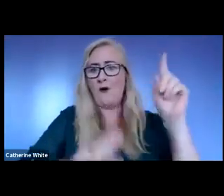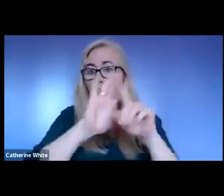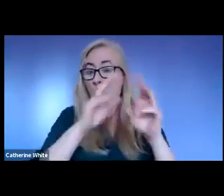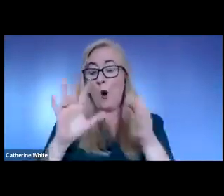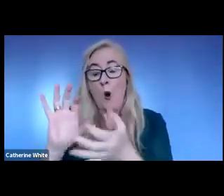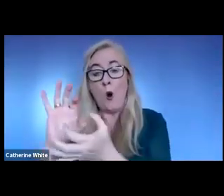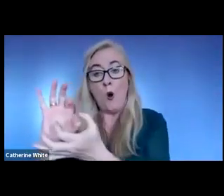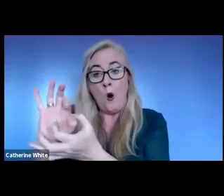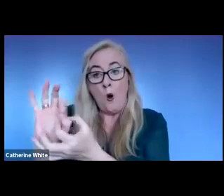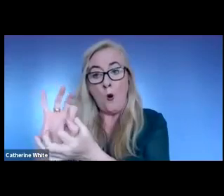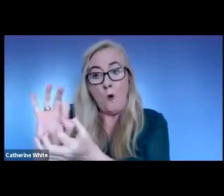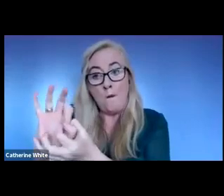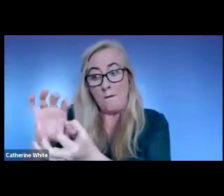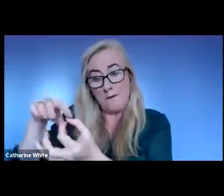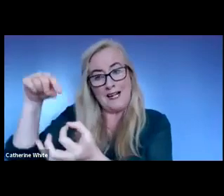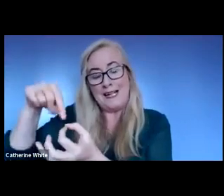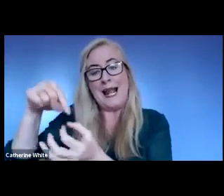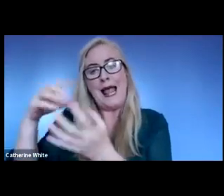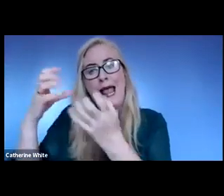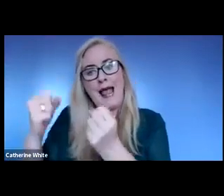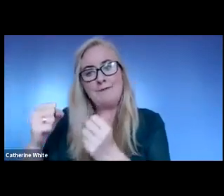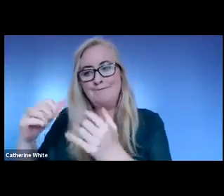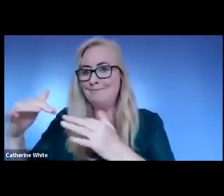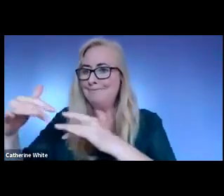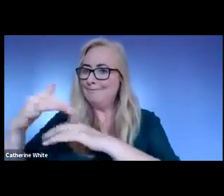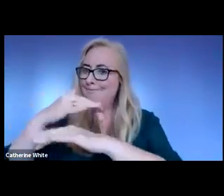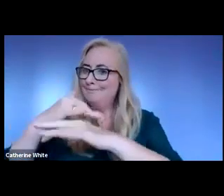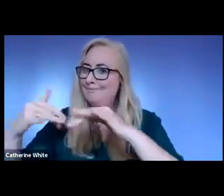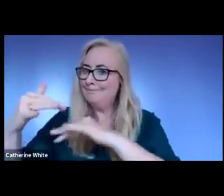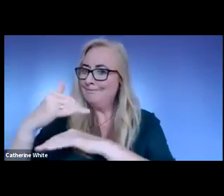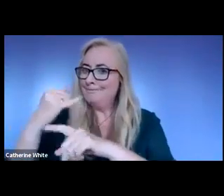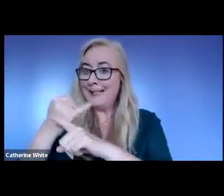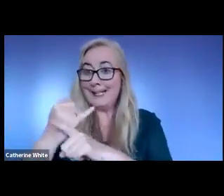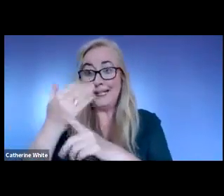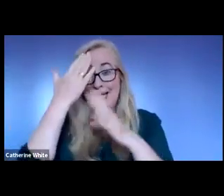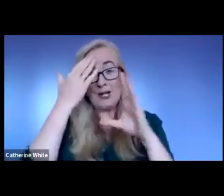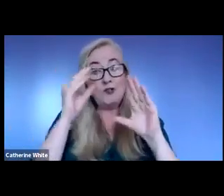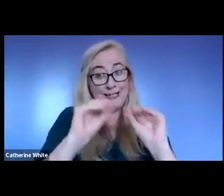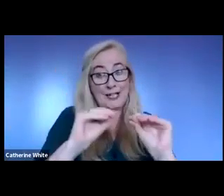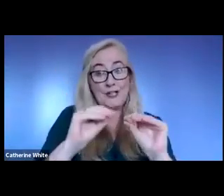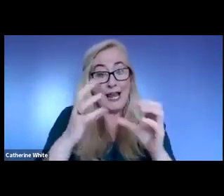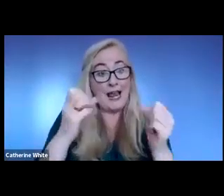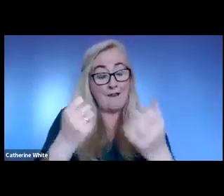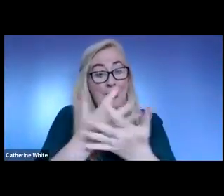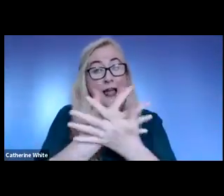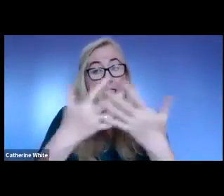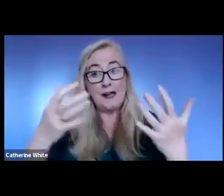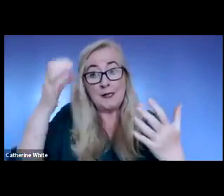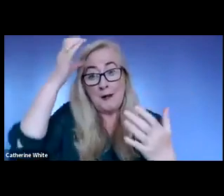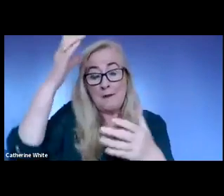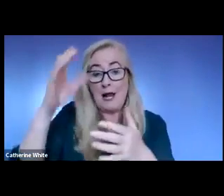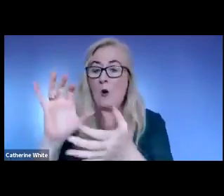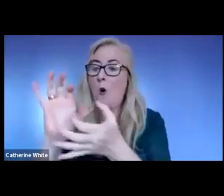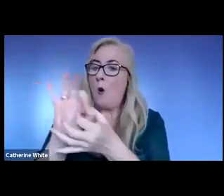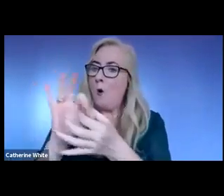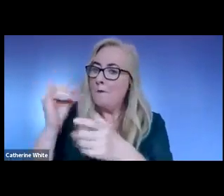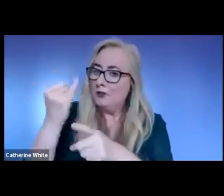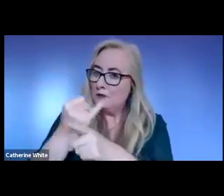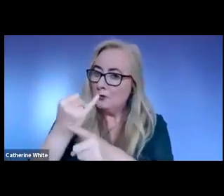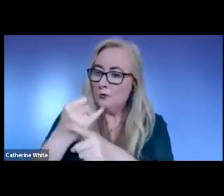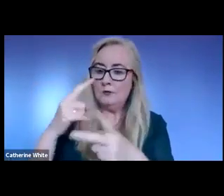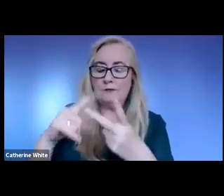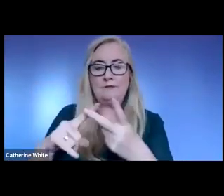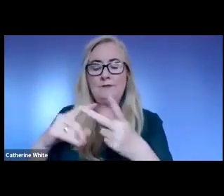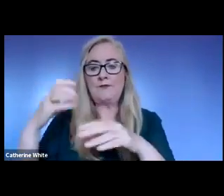home is a very troubled space in education discourse. We have many, many concepts like homeschool